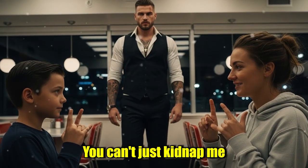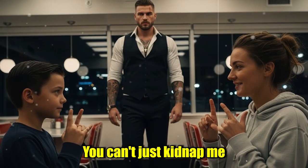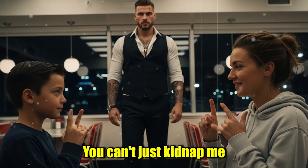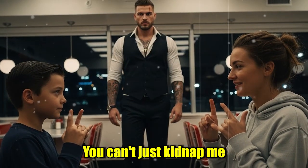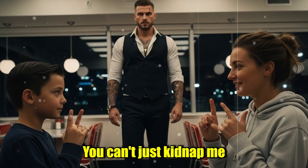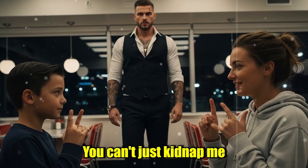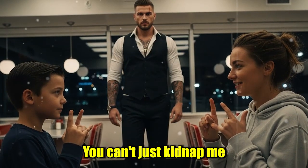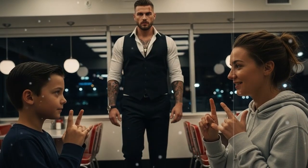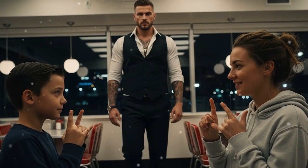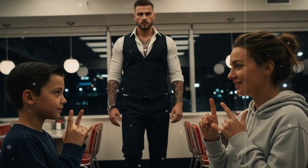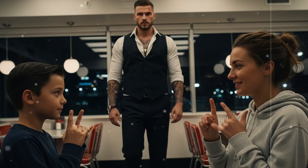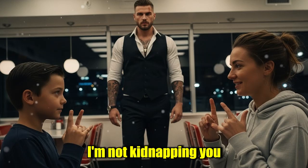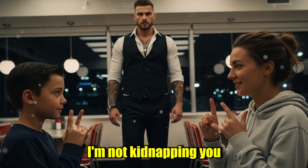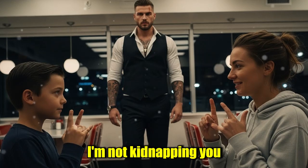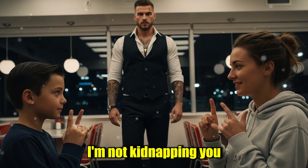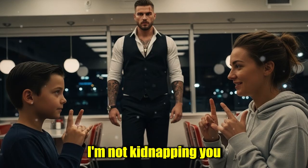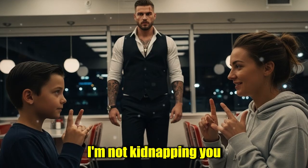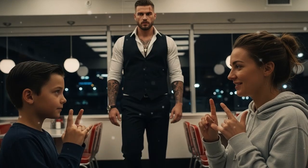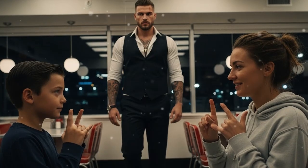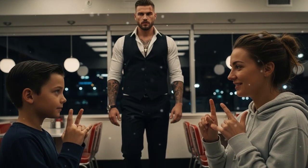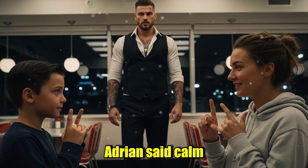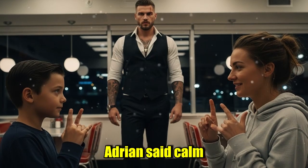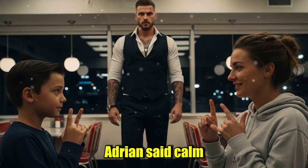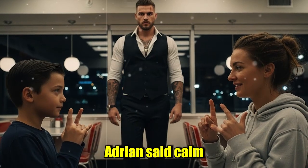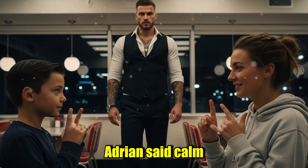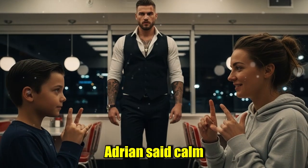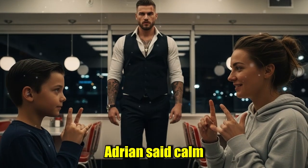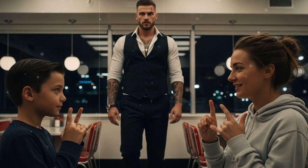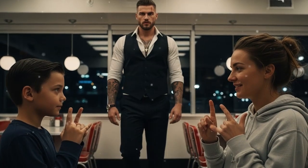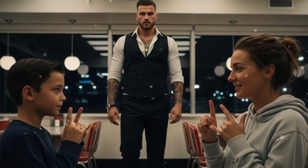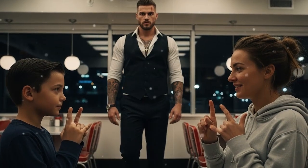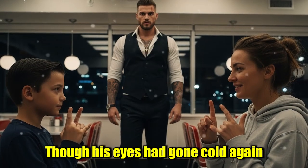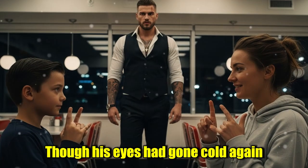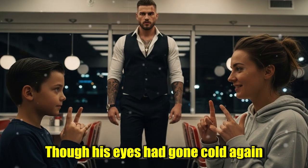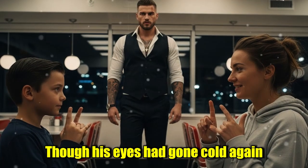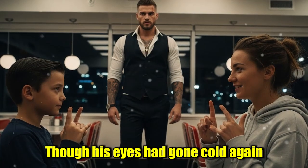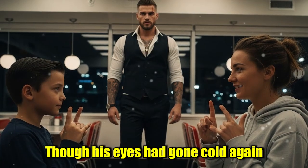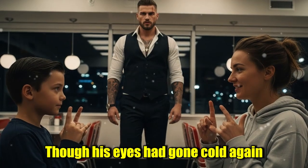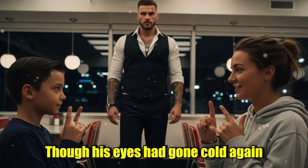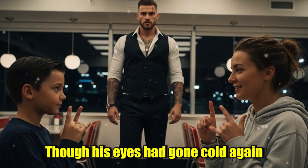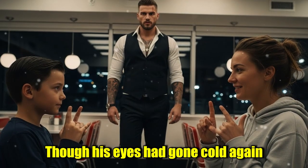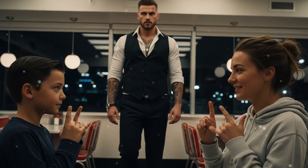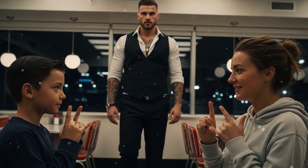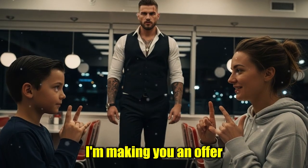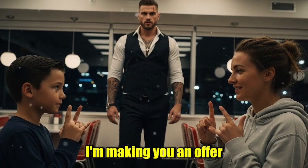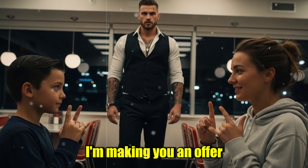can't just kidnap me. I'm not kidnapping you, Adrian said calmly, though his eyes had gone cold again. I'm making